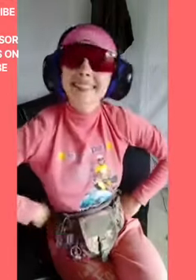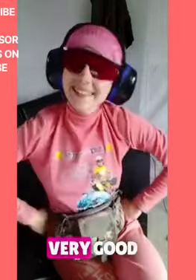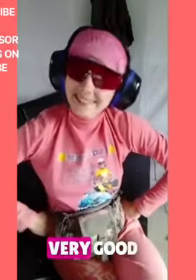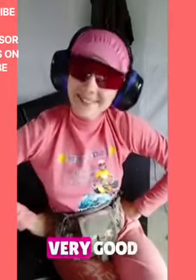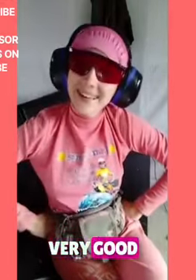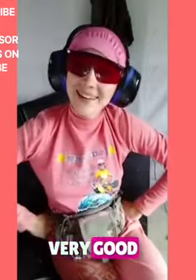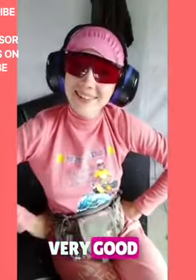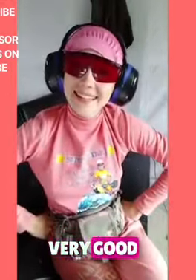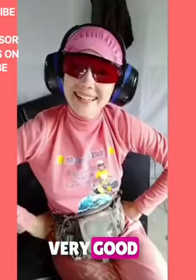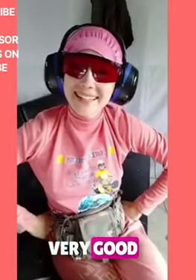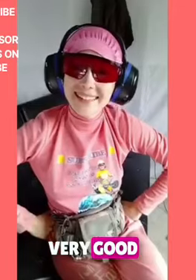Very good.